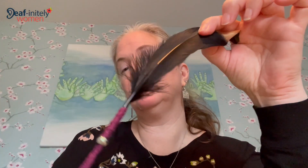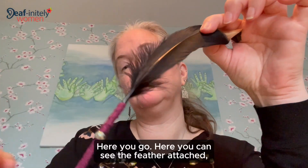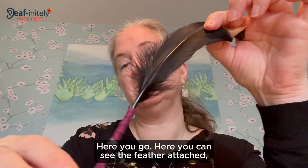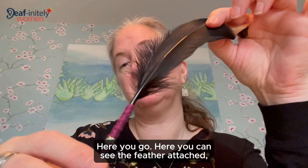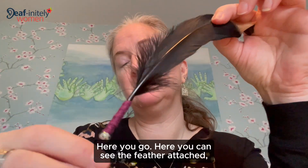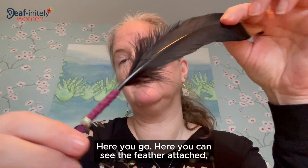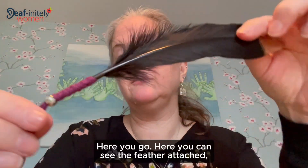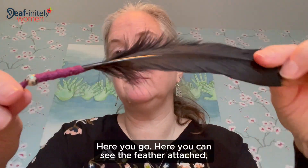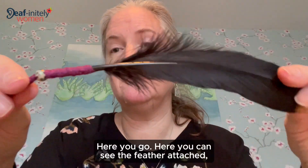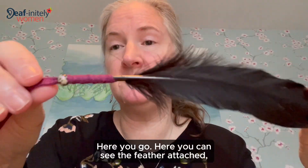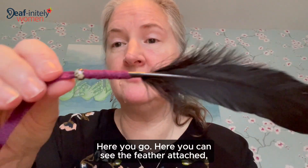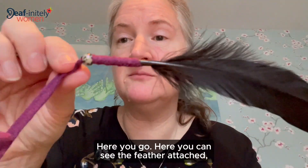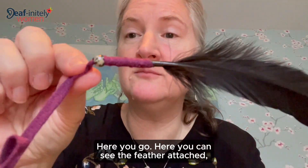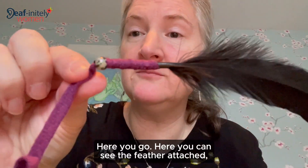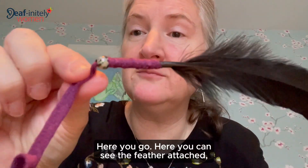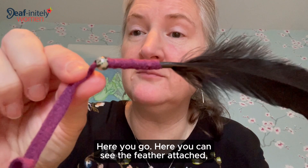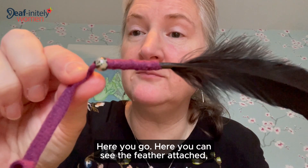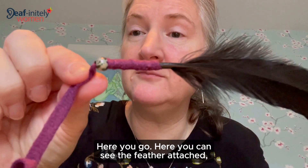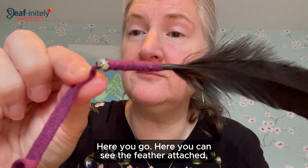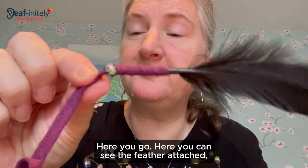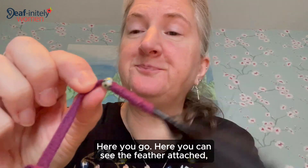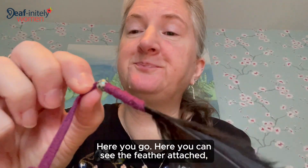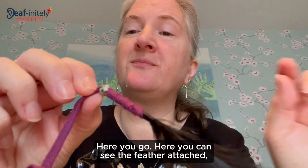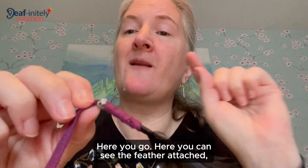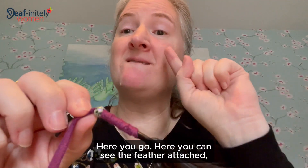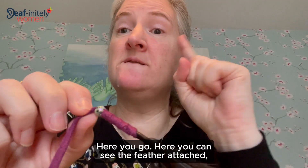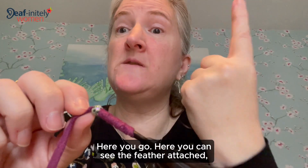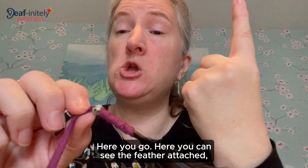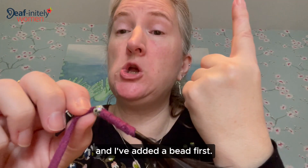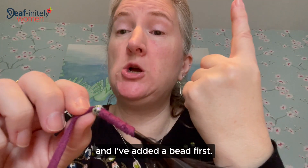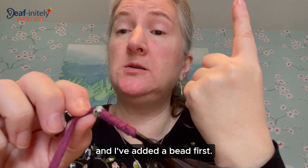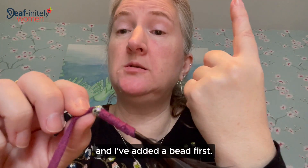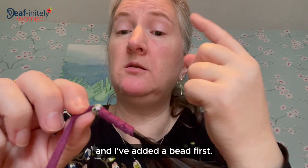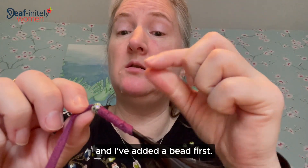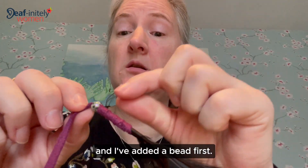Here you go. Here you can see the feather attached, and I've added a bead.